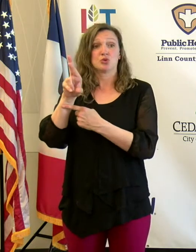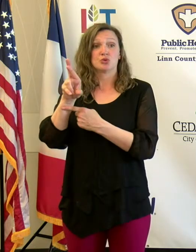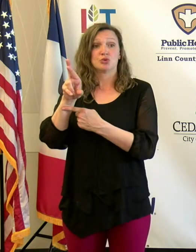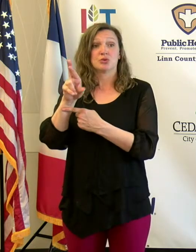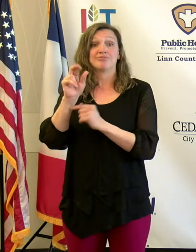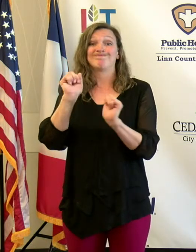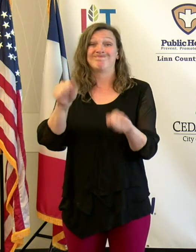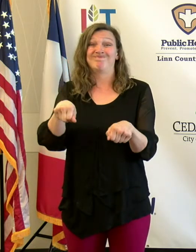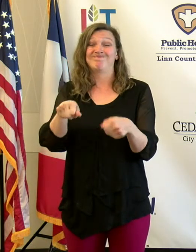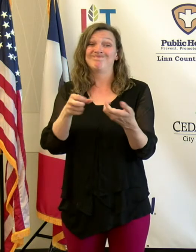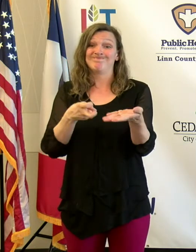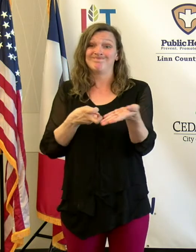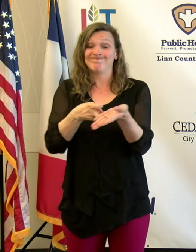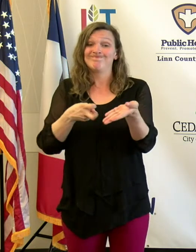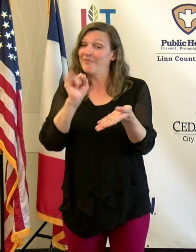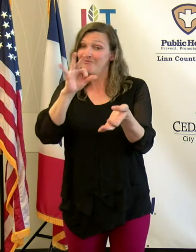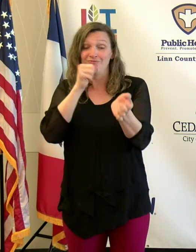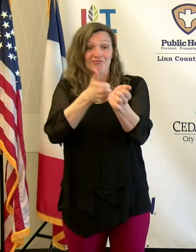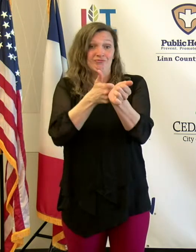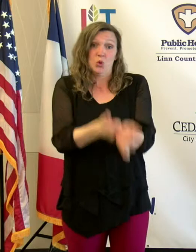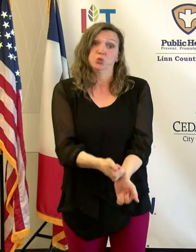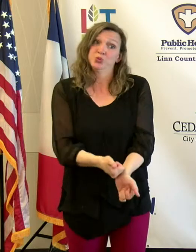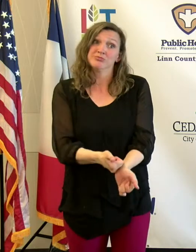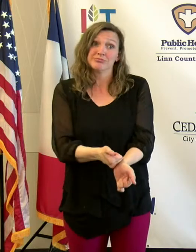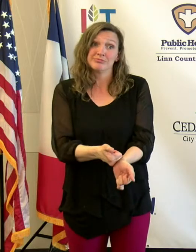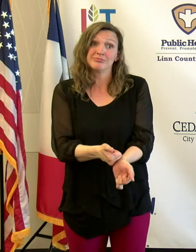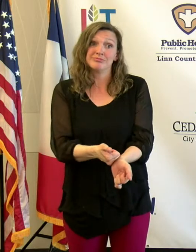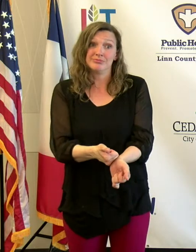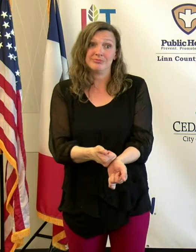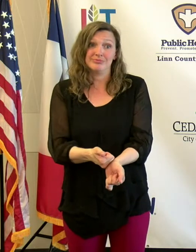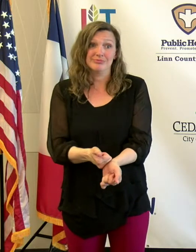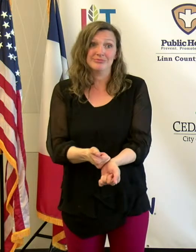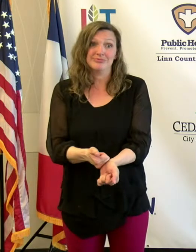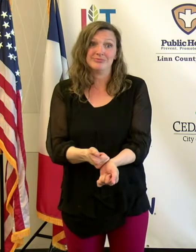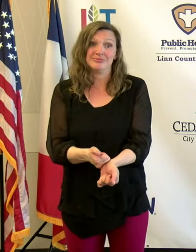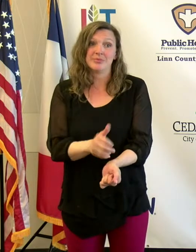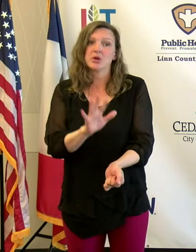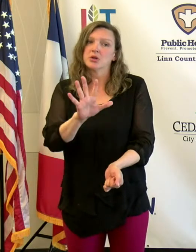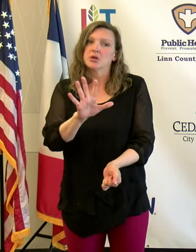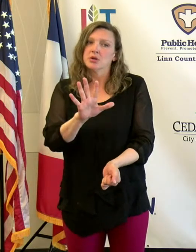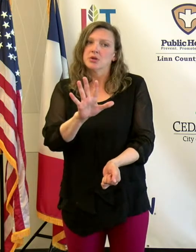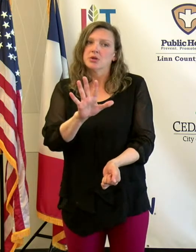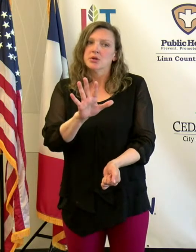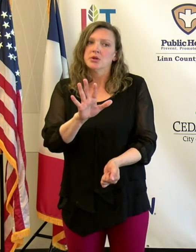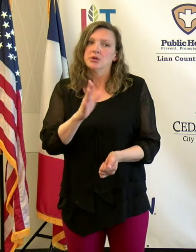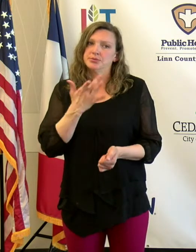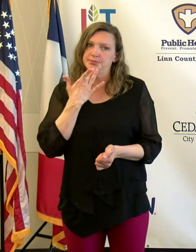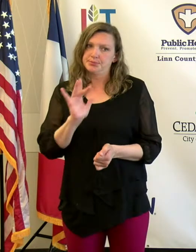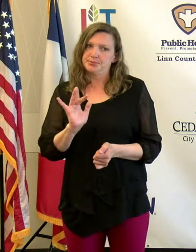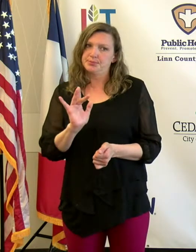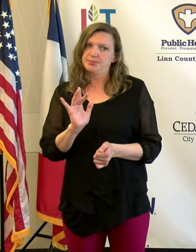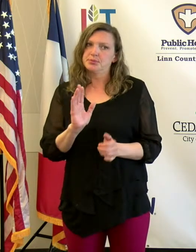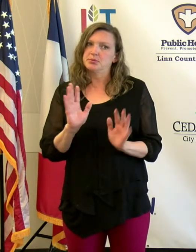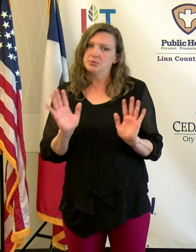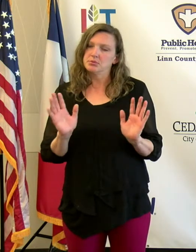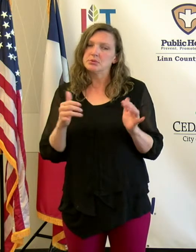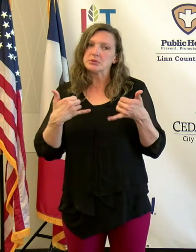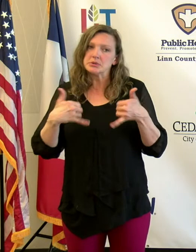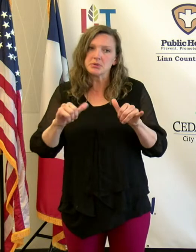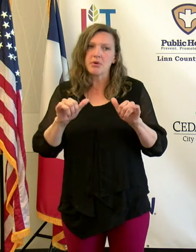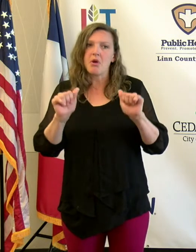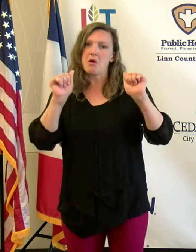an age of technology where connecting with others virtually is possible. It is important to stay in touch with